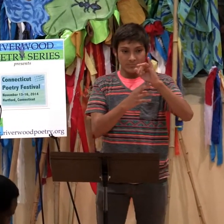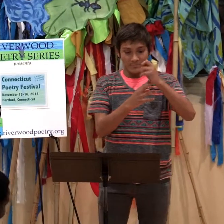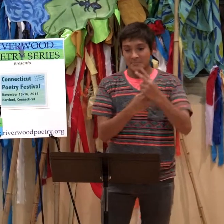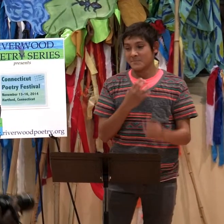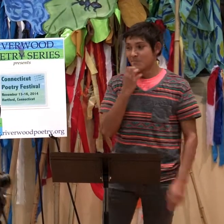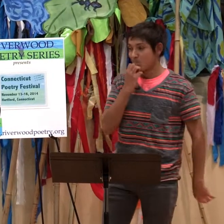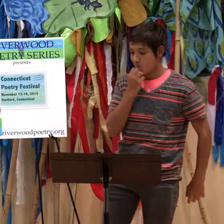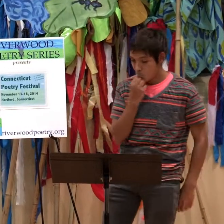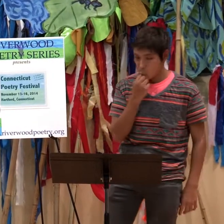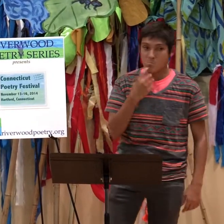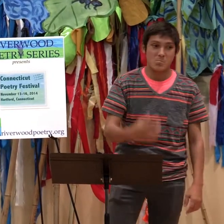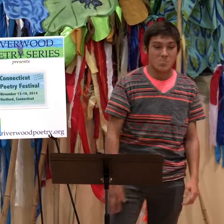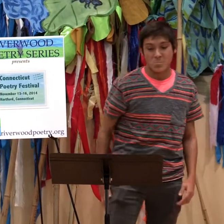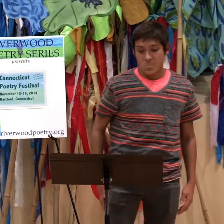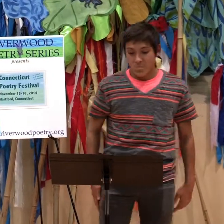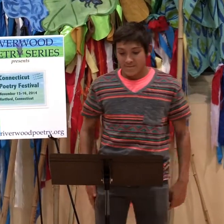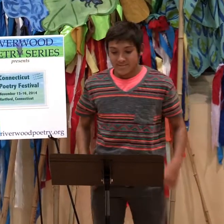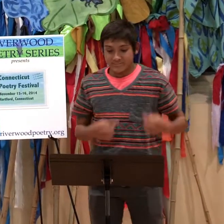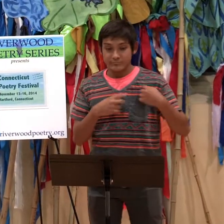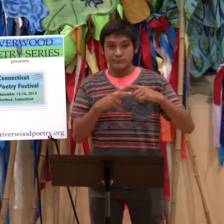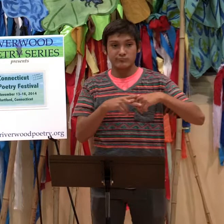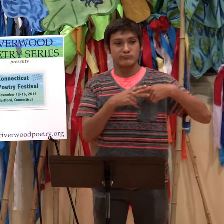This title is Cherish.